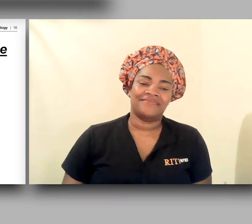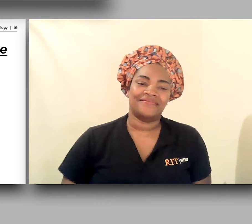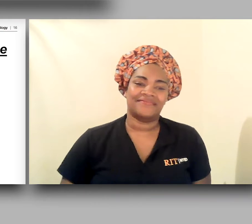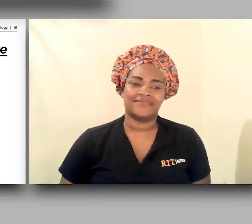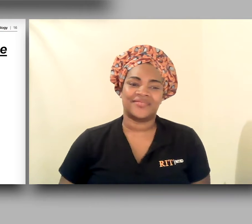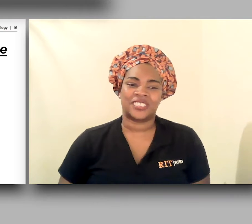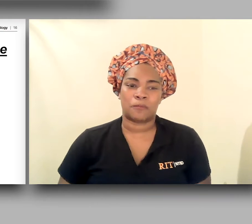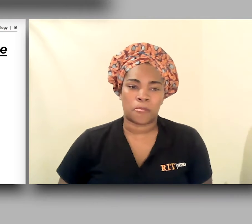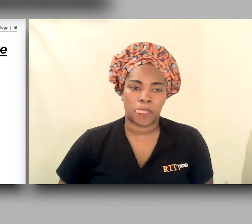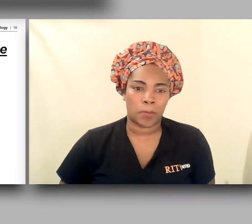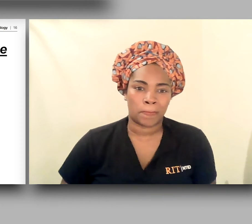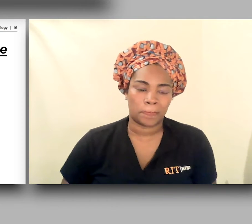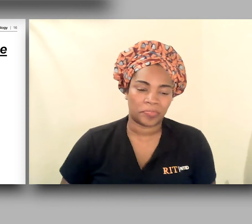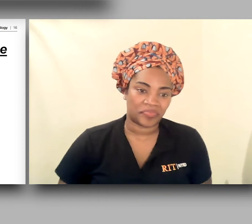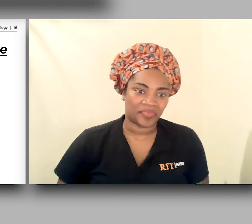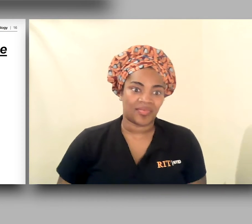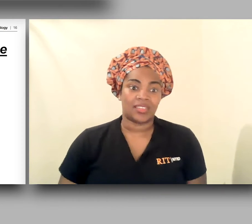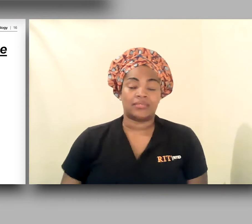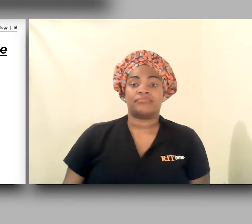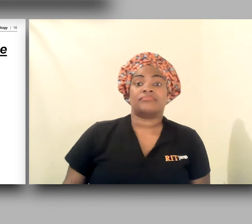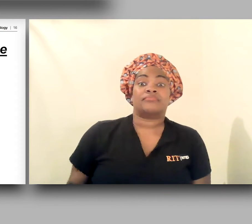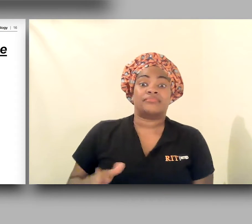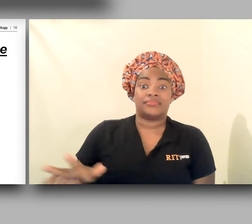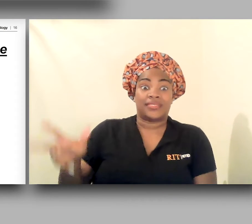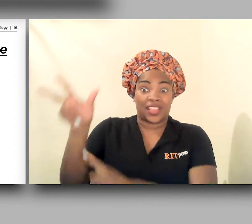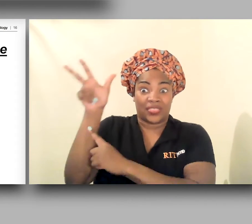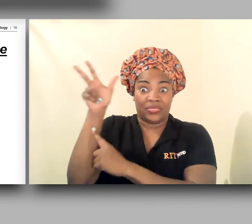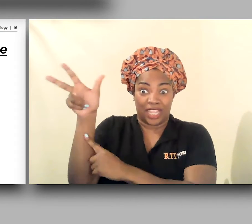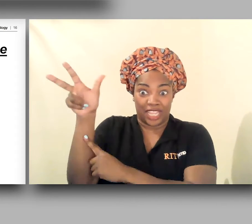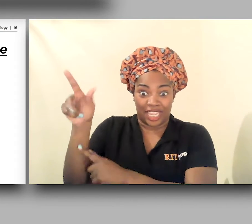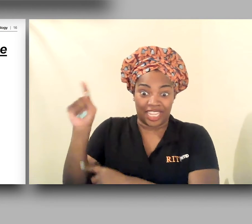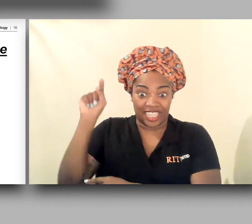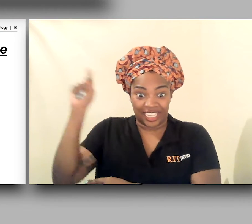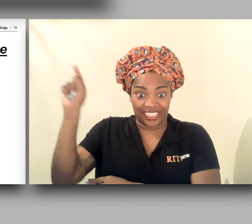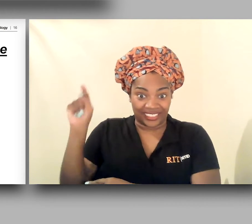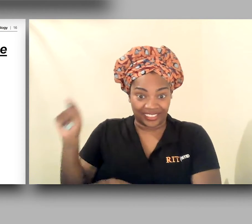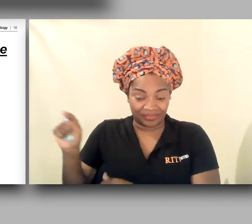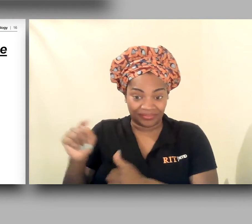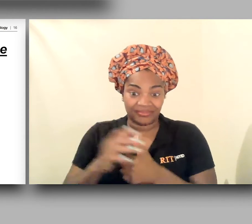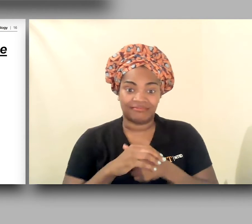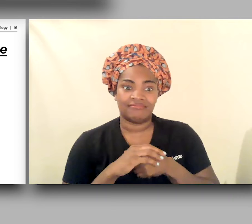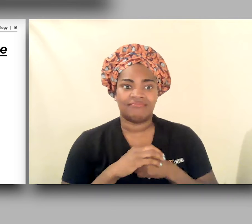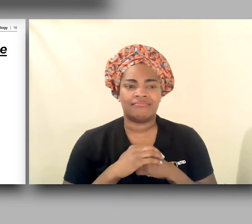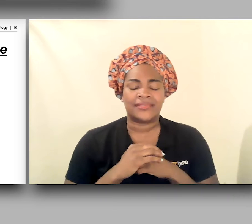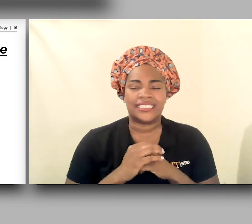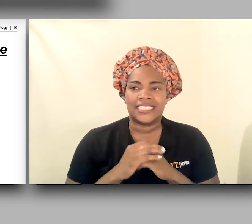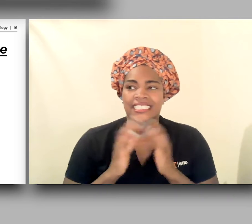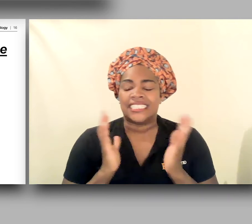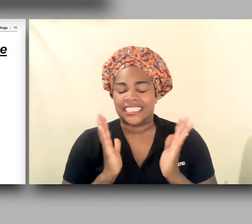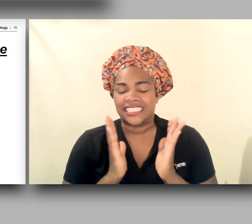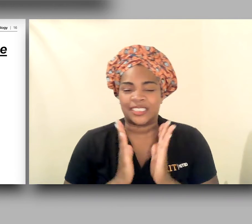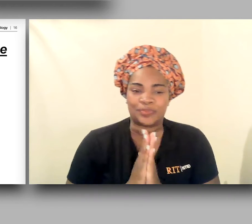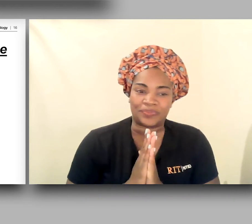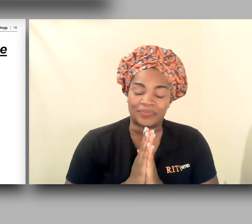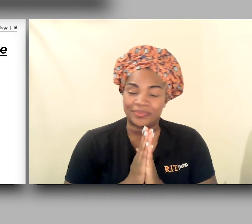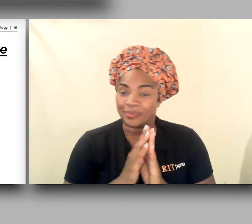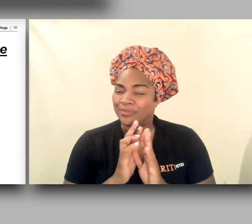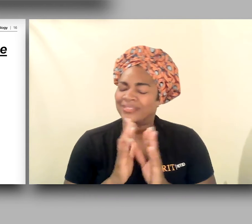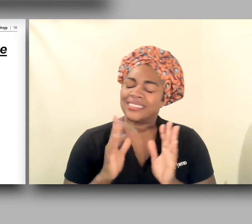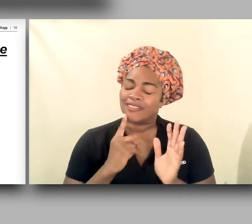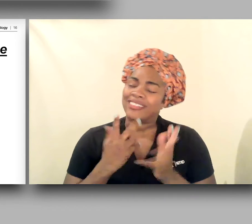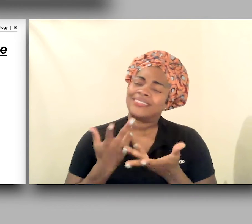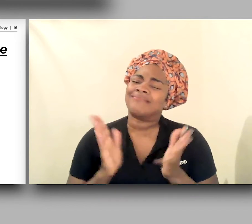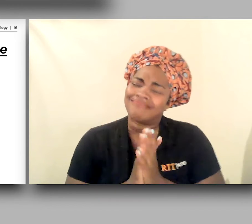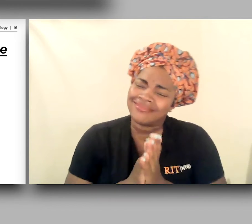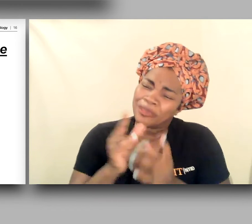So 3rd place wins. Do you really, really want to see the